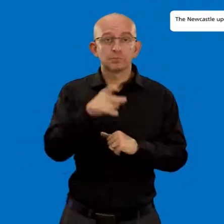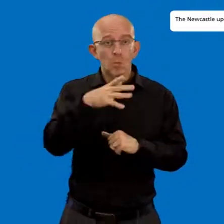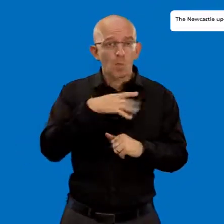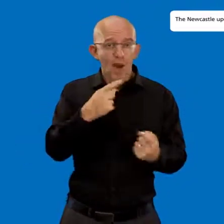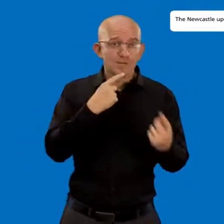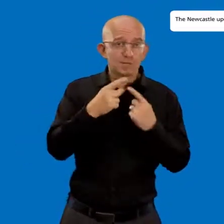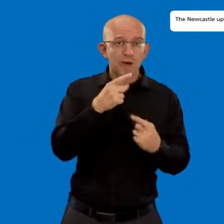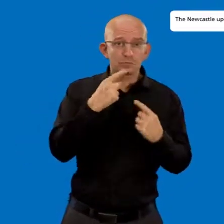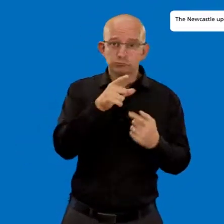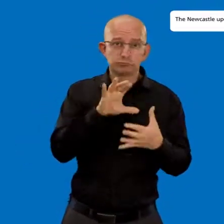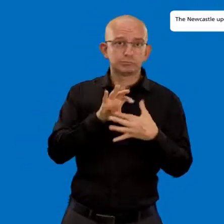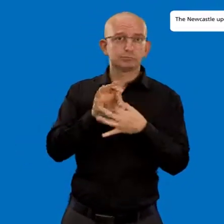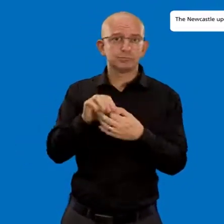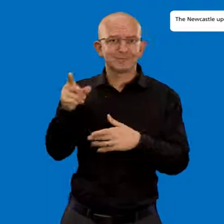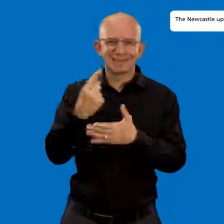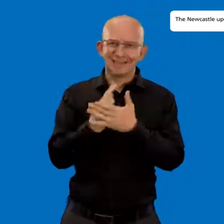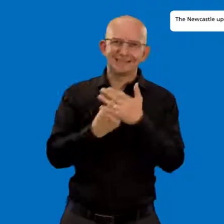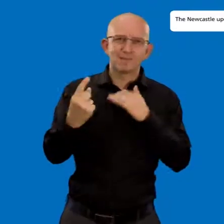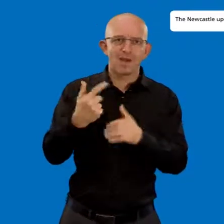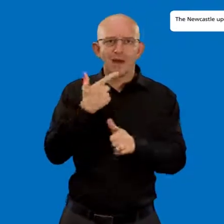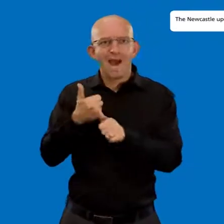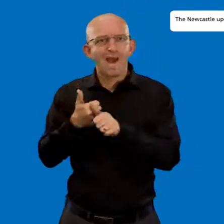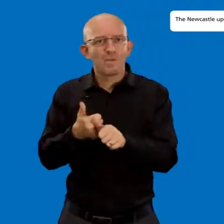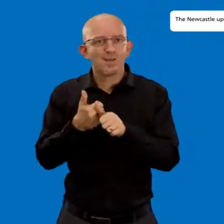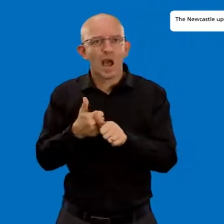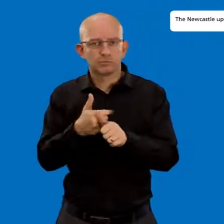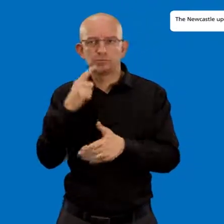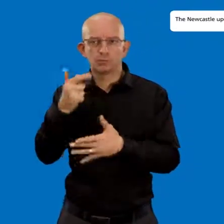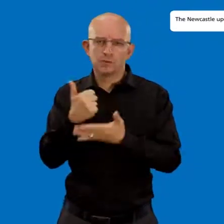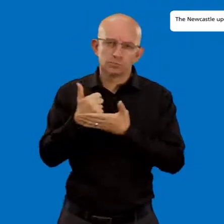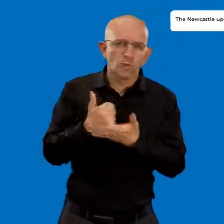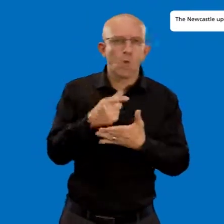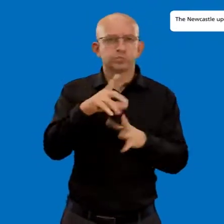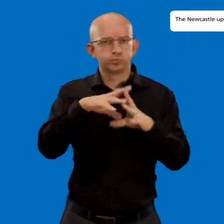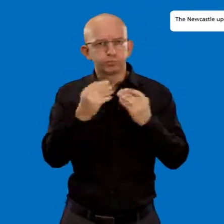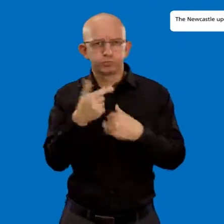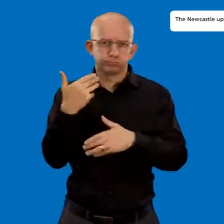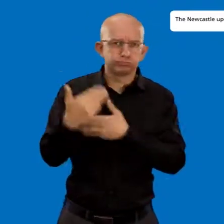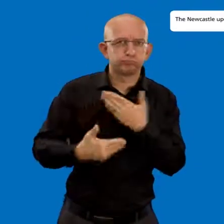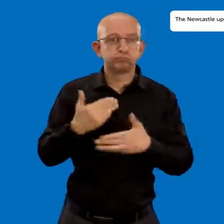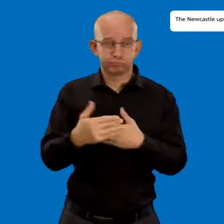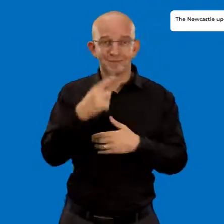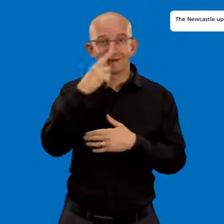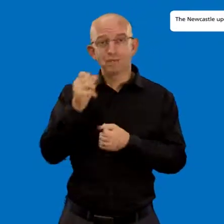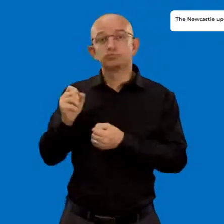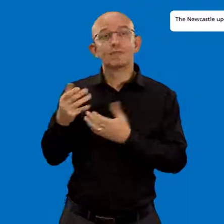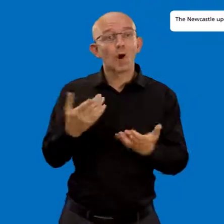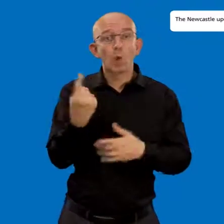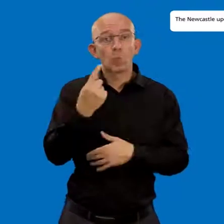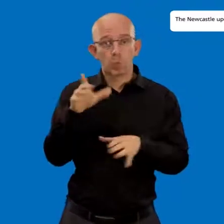complaint. Information on how to access independent advocacy to support you through the process can also be provided